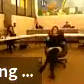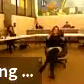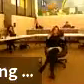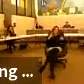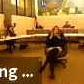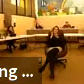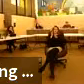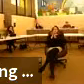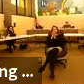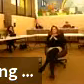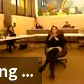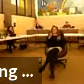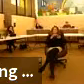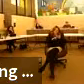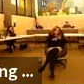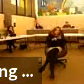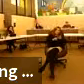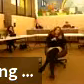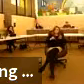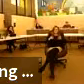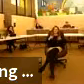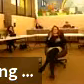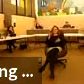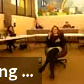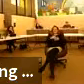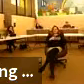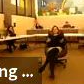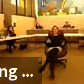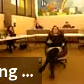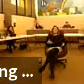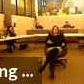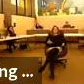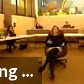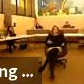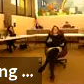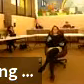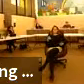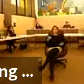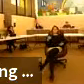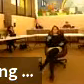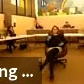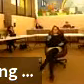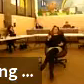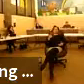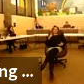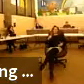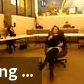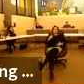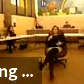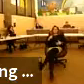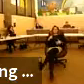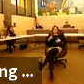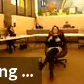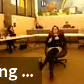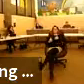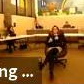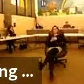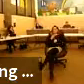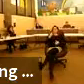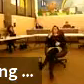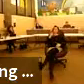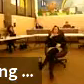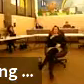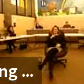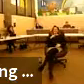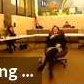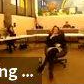reviewed traffic studies. Again, the allegation that we're not taking a deep look, I think we've looked deeper at this than